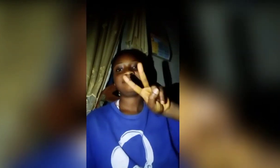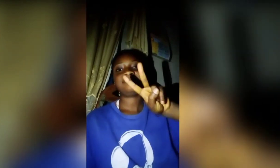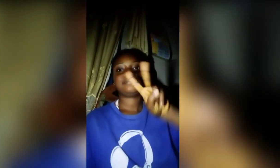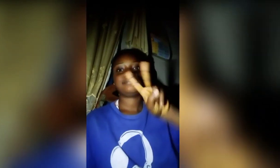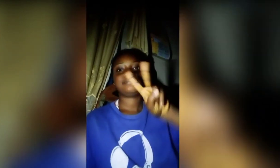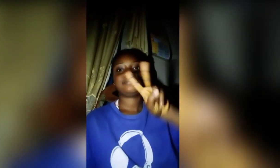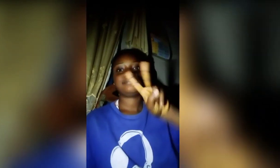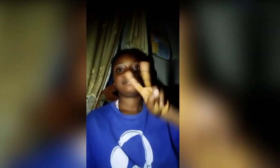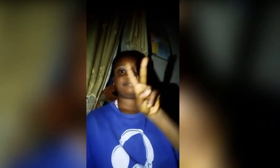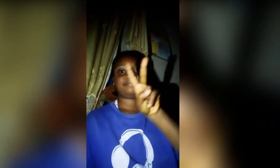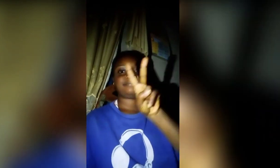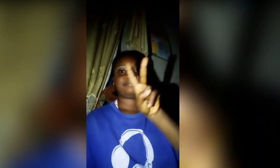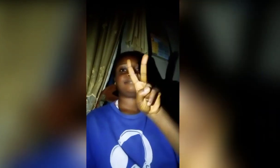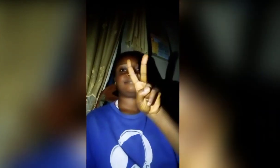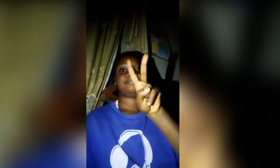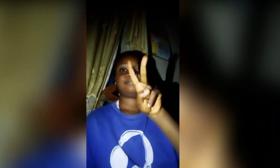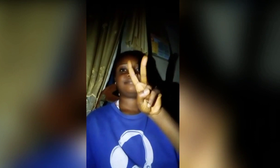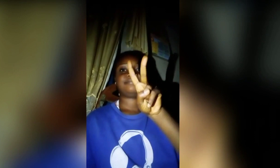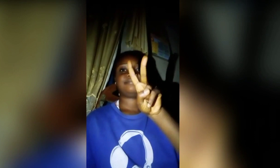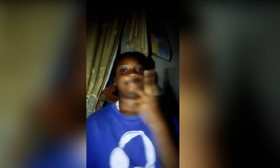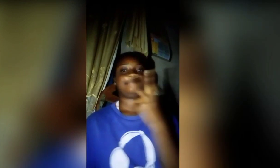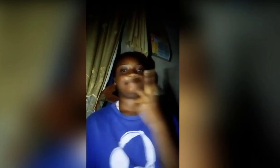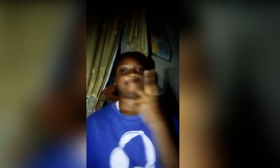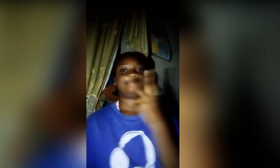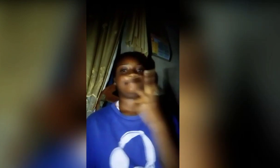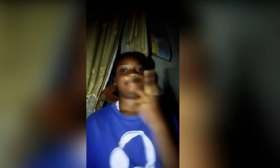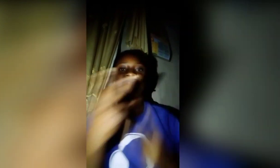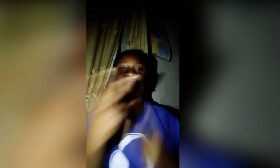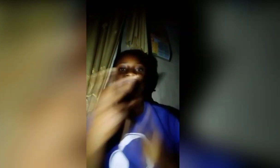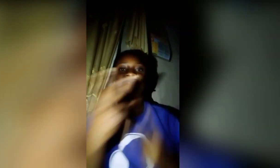face us. Good, perfect.